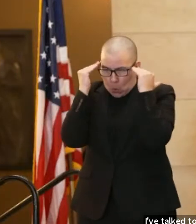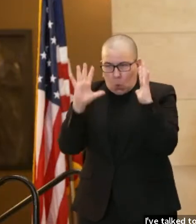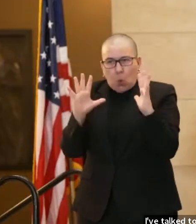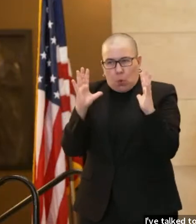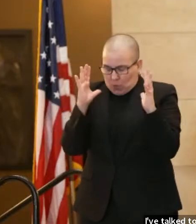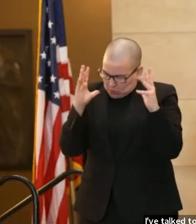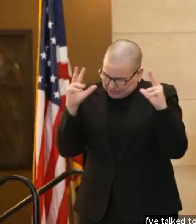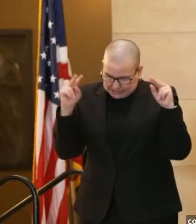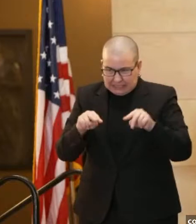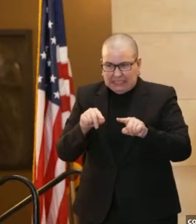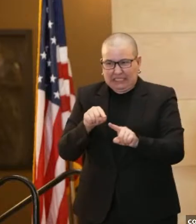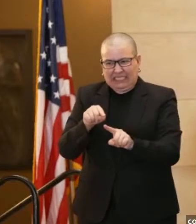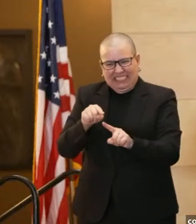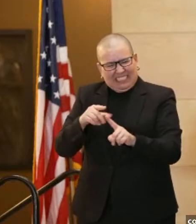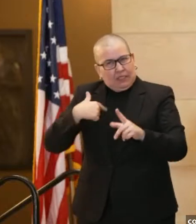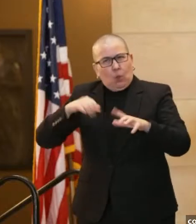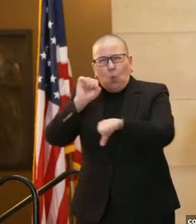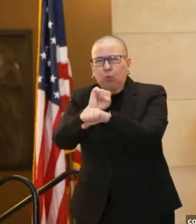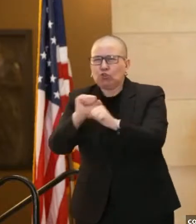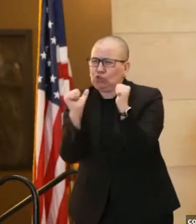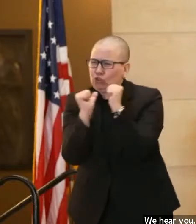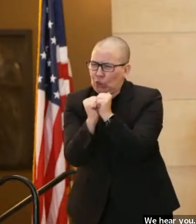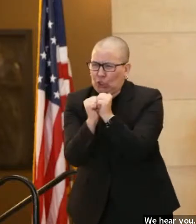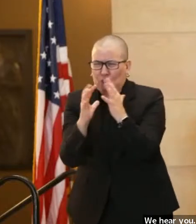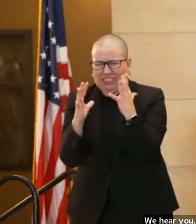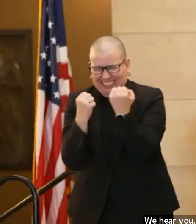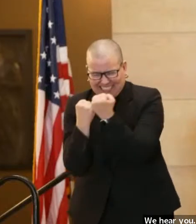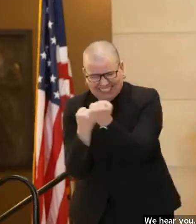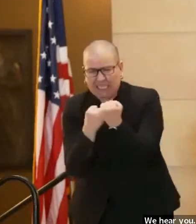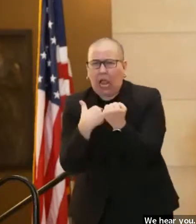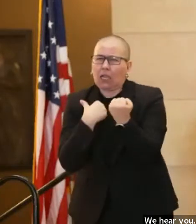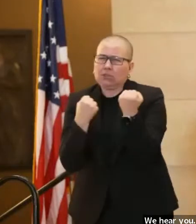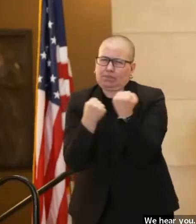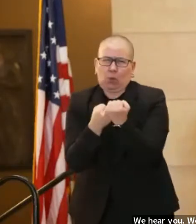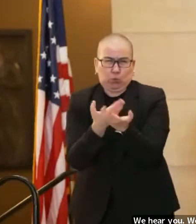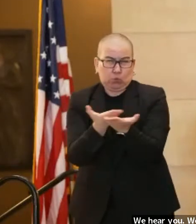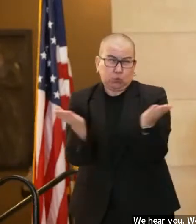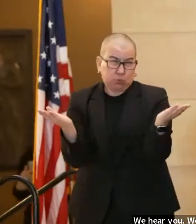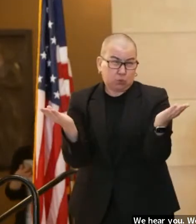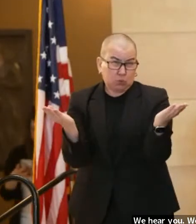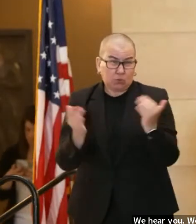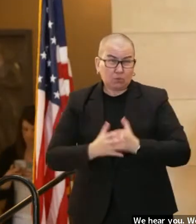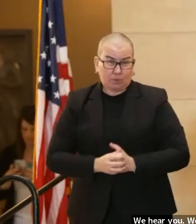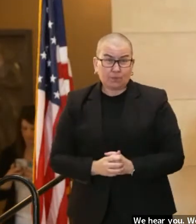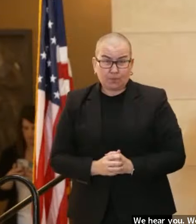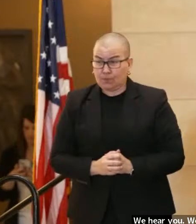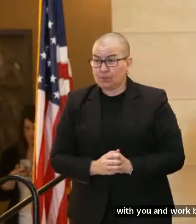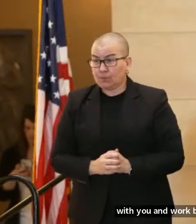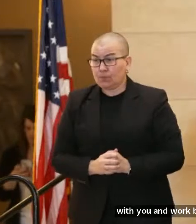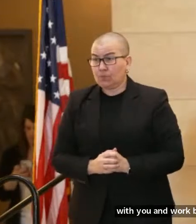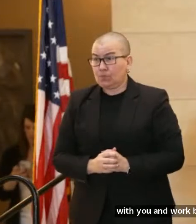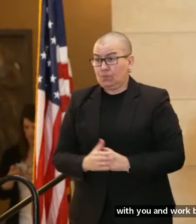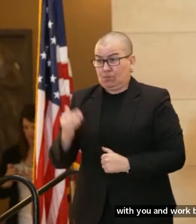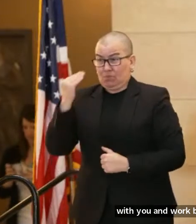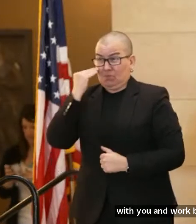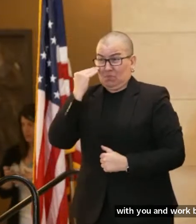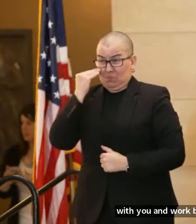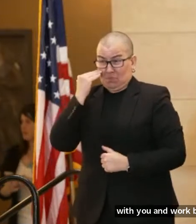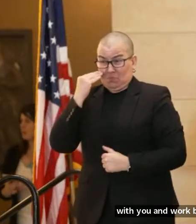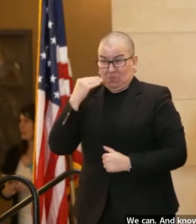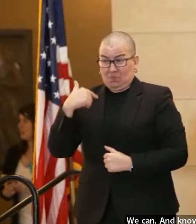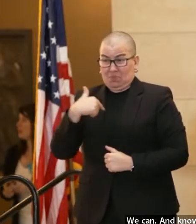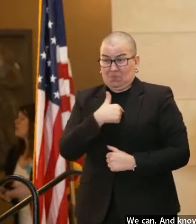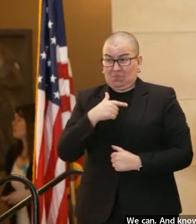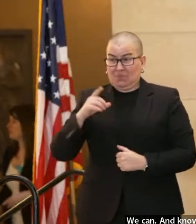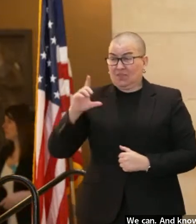We want to work with you and work beside you and support you in any way that you can. We can. and know that those of us within the Department of Public Safety,